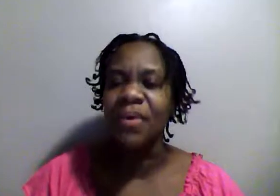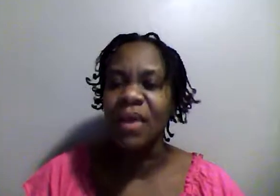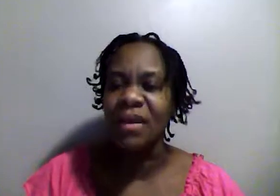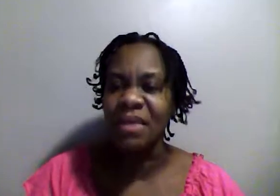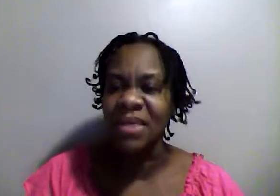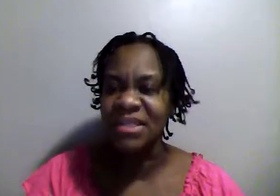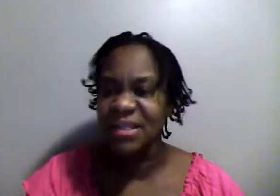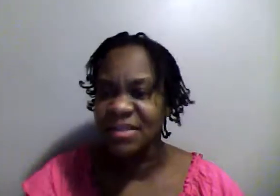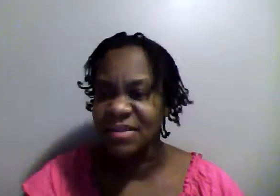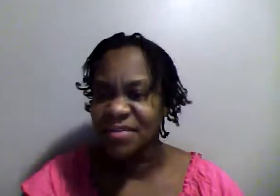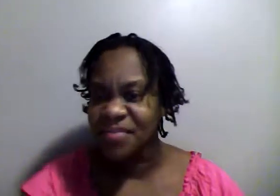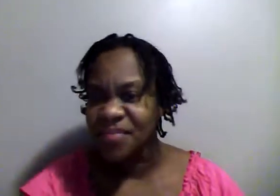that makes sense.